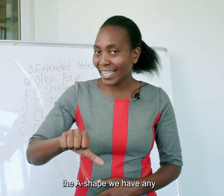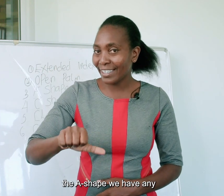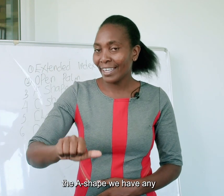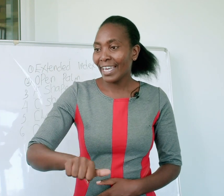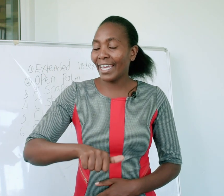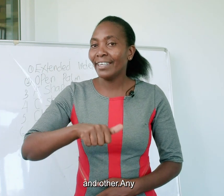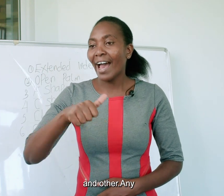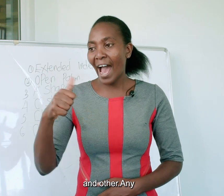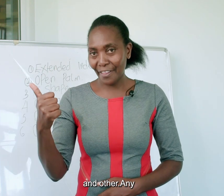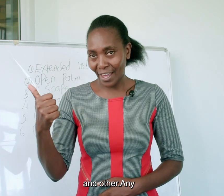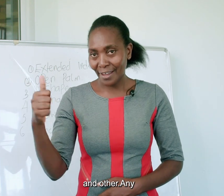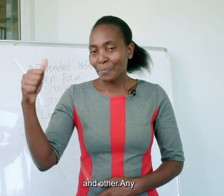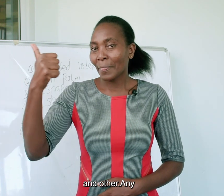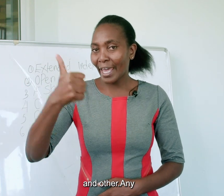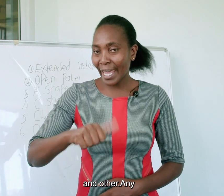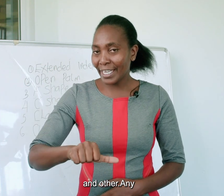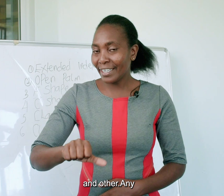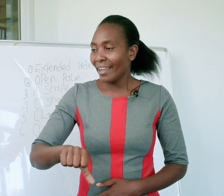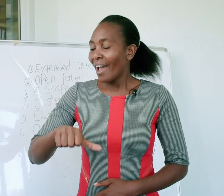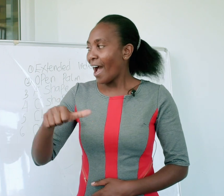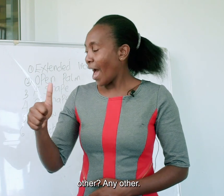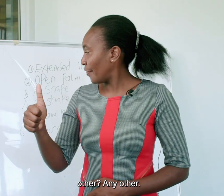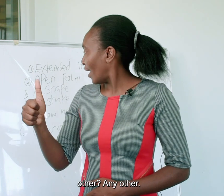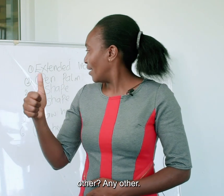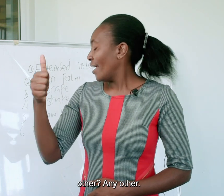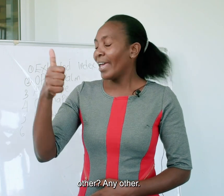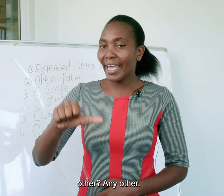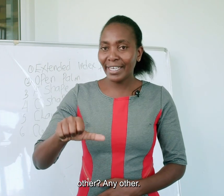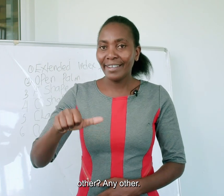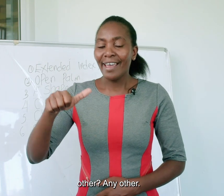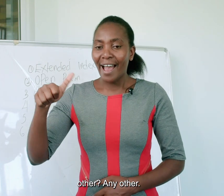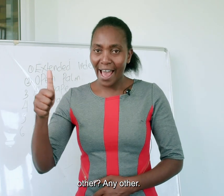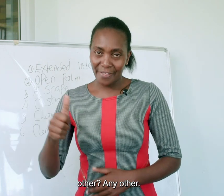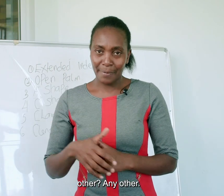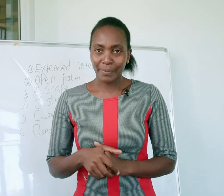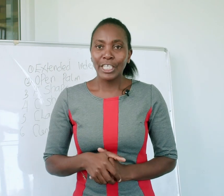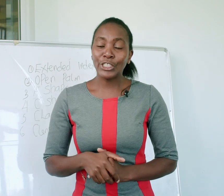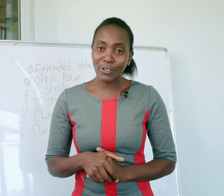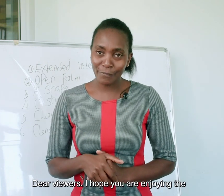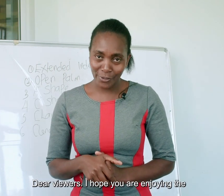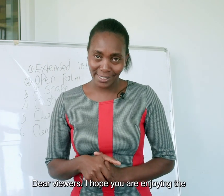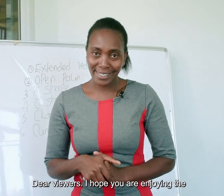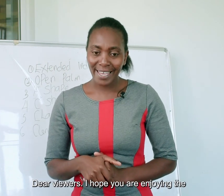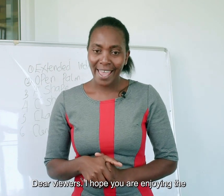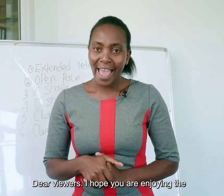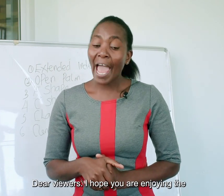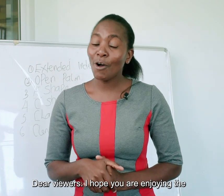any and other. Any other. Any other. Dear viewers, I hope